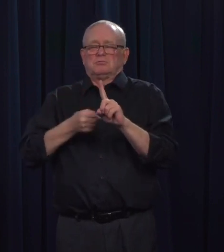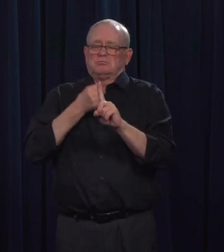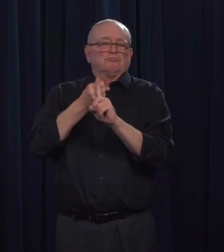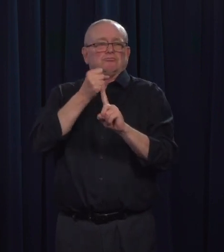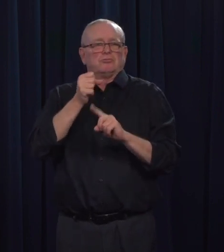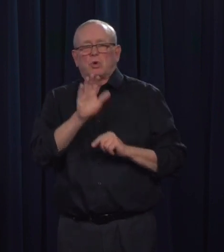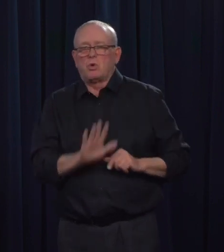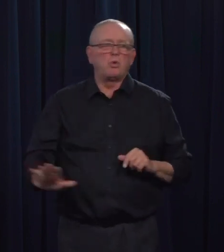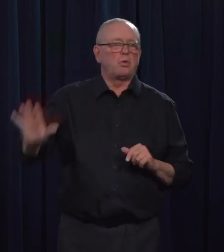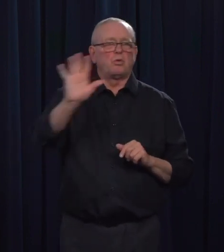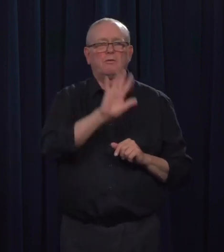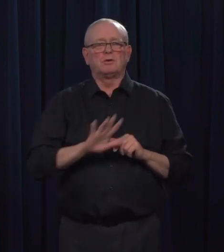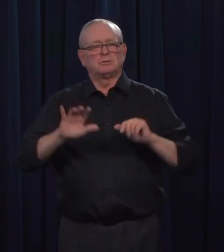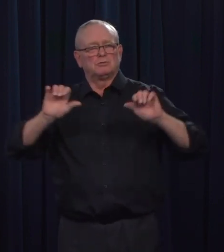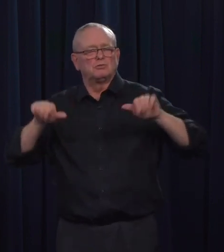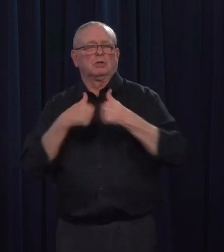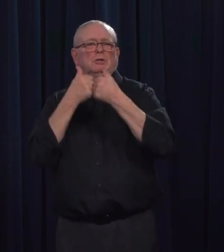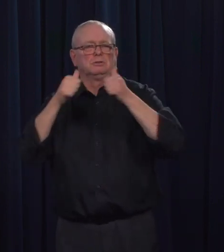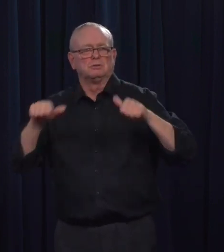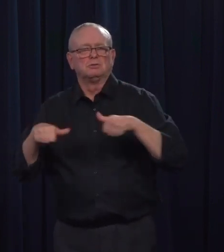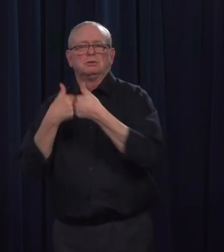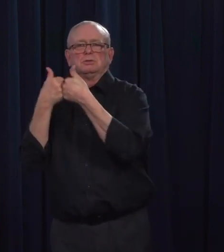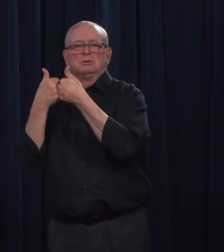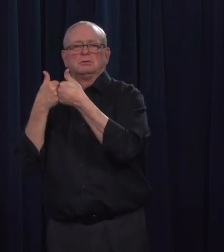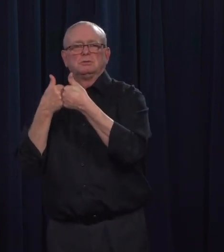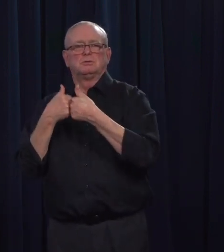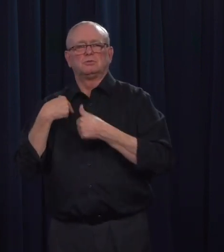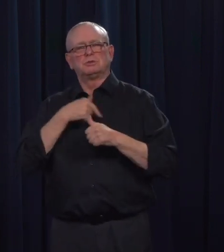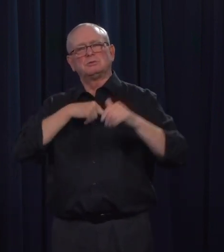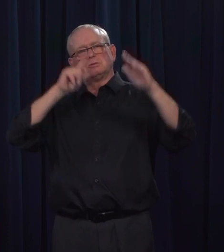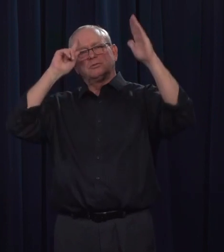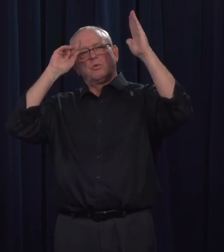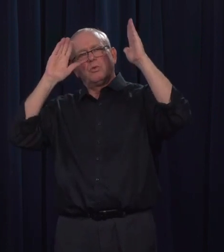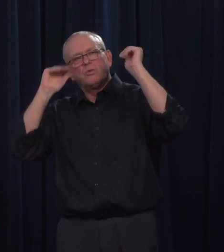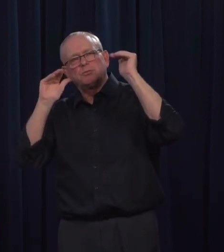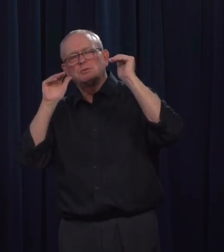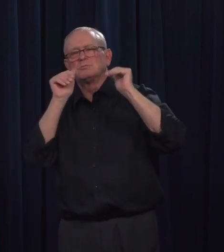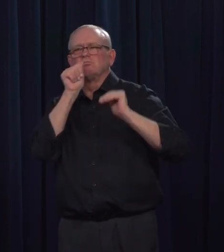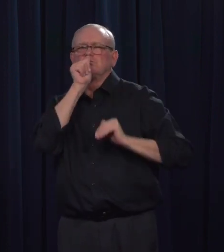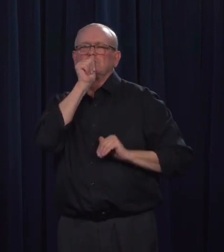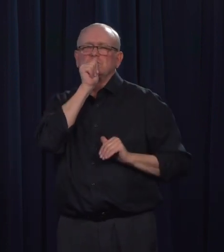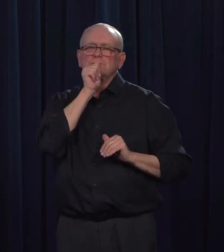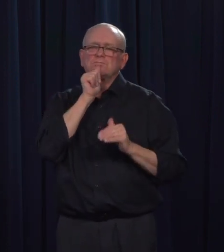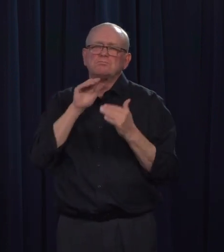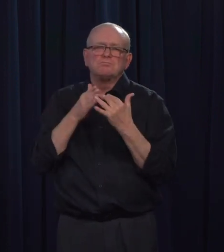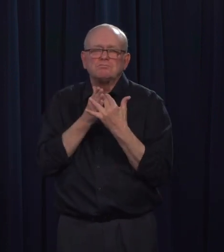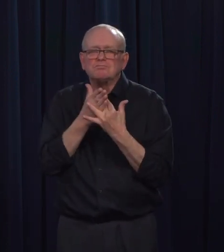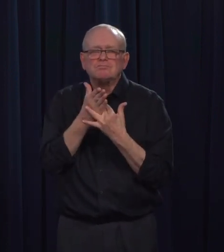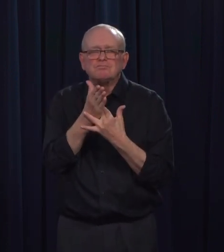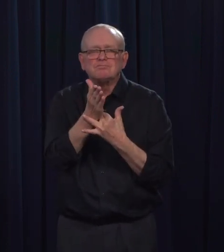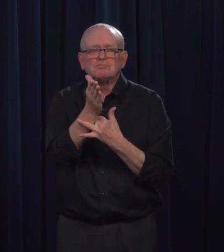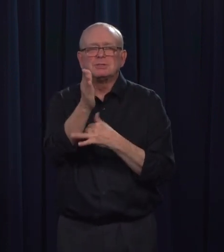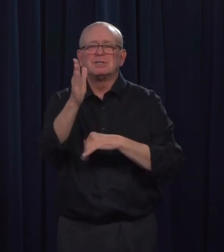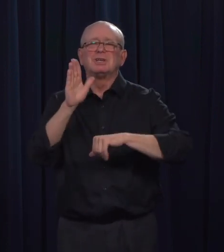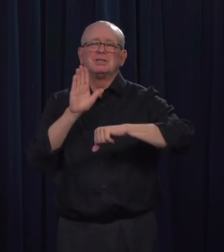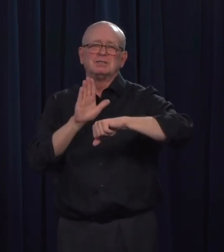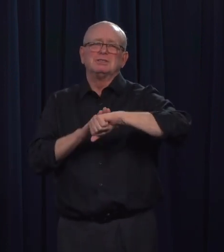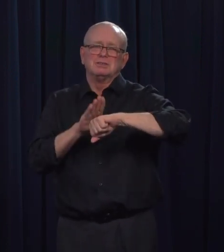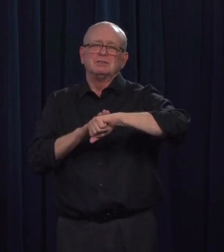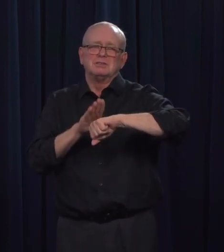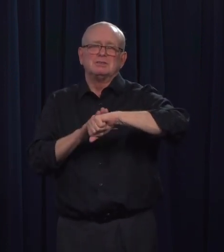Our system has responded with strength and ingenuity, but I want Albertans to understand there will be challenges coming in the next